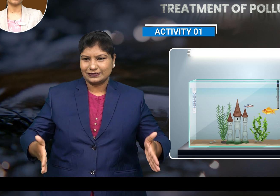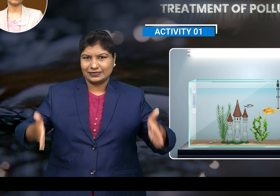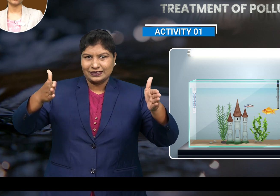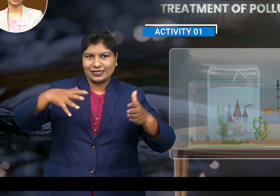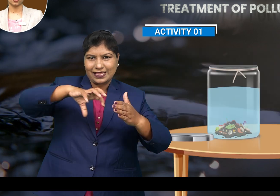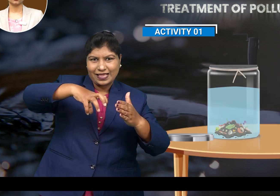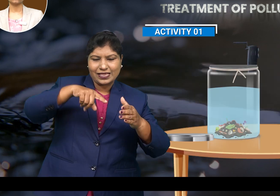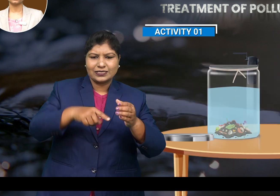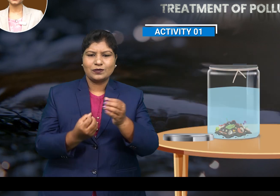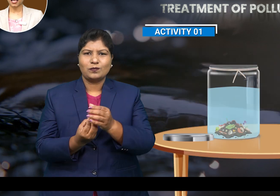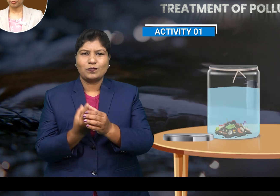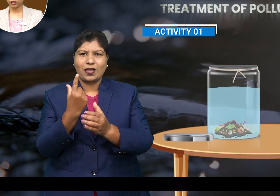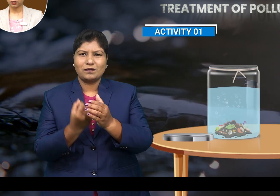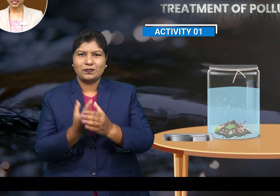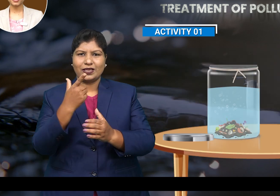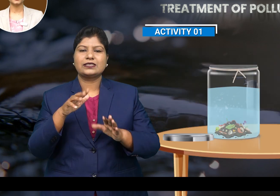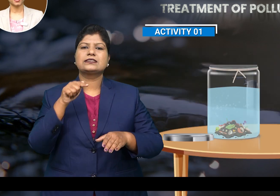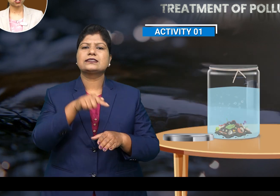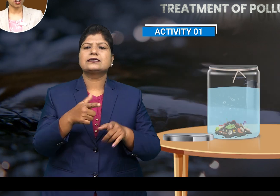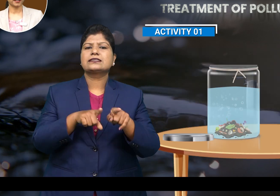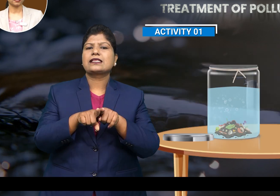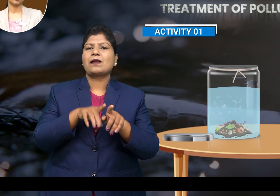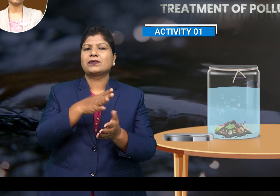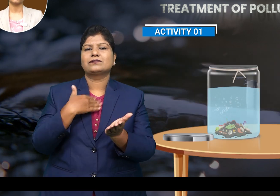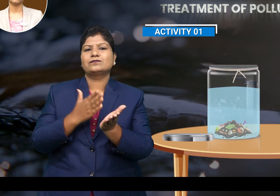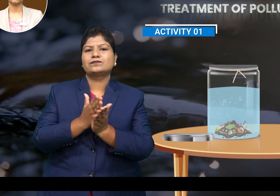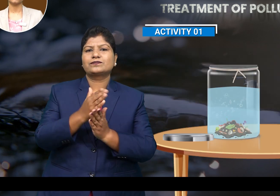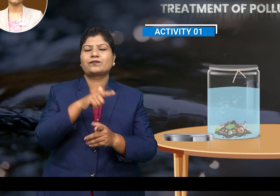air through the sample in the glass jar.